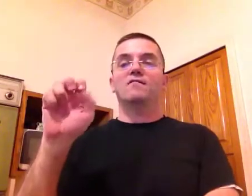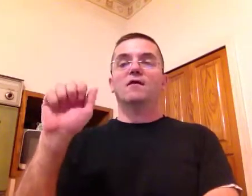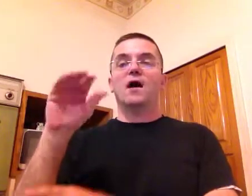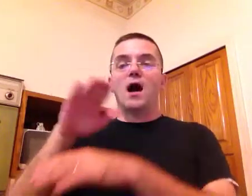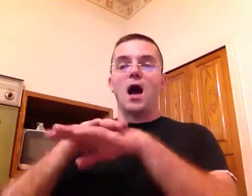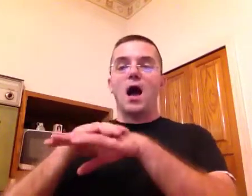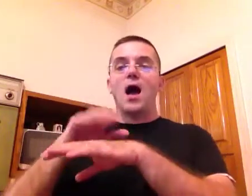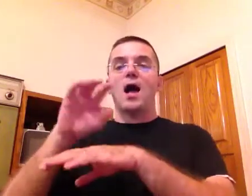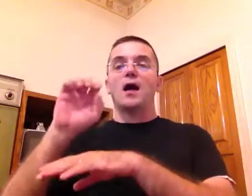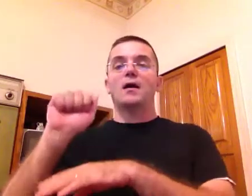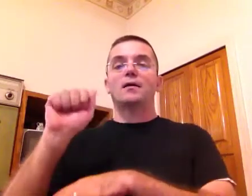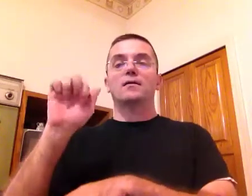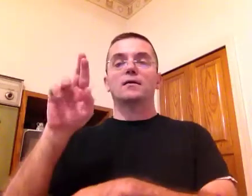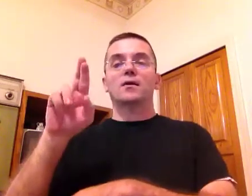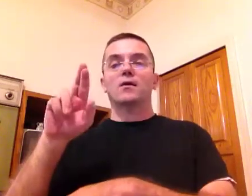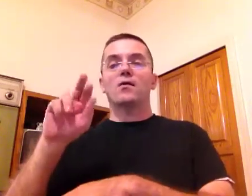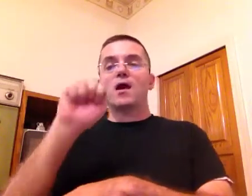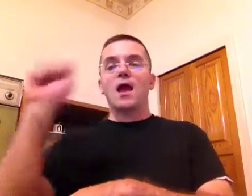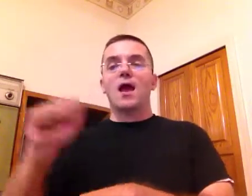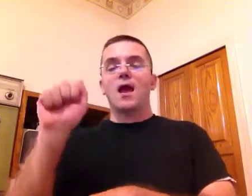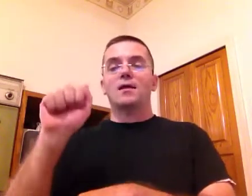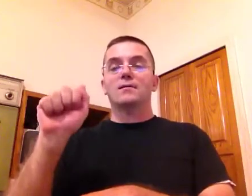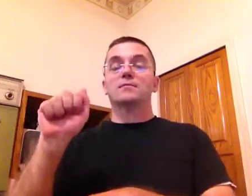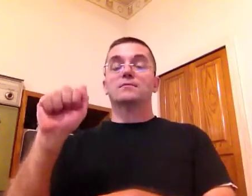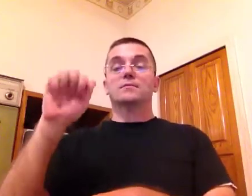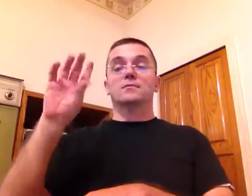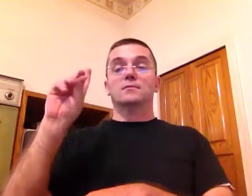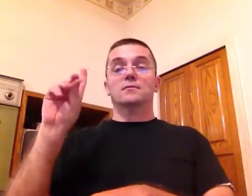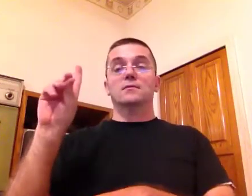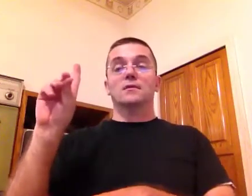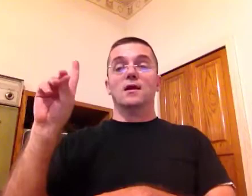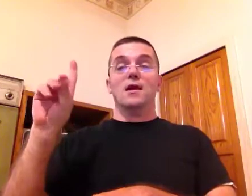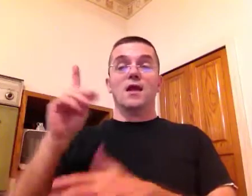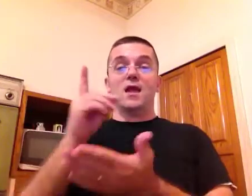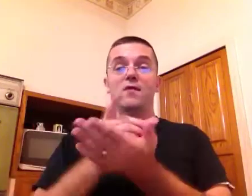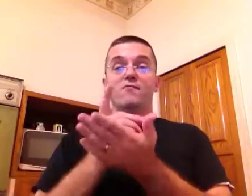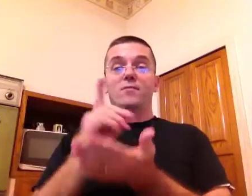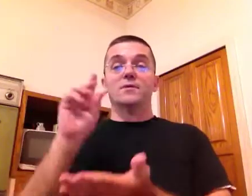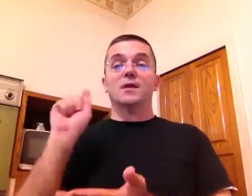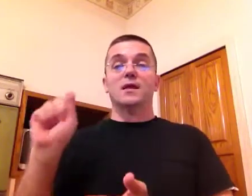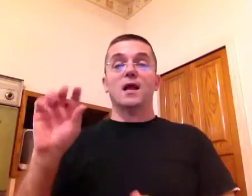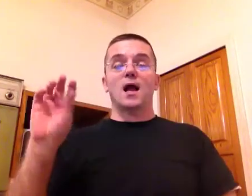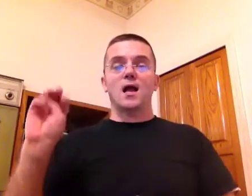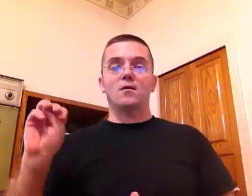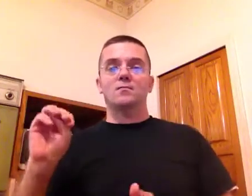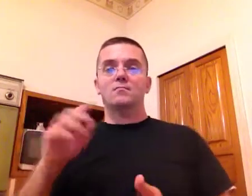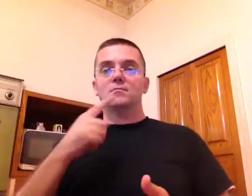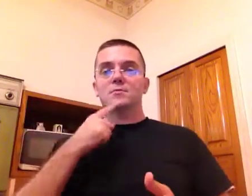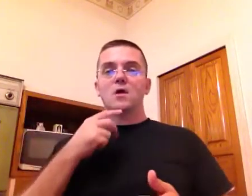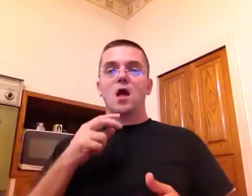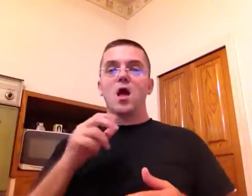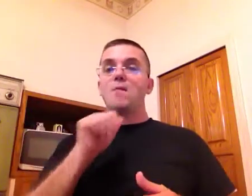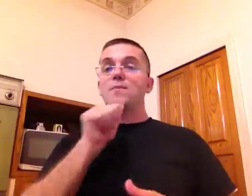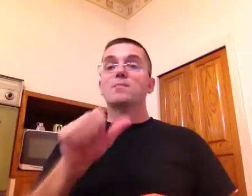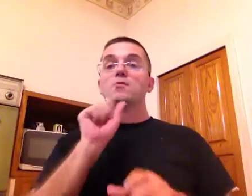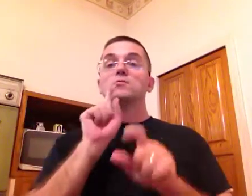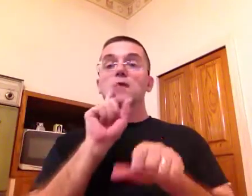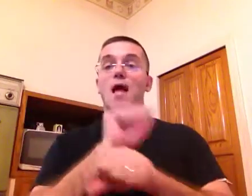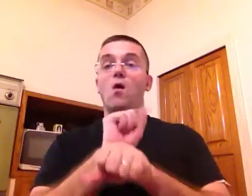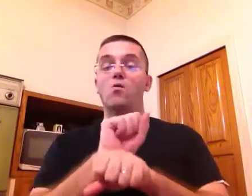daveonair@daveramsey.com. All the numbers are coming out, and here we go again. Unemployment is up, and the news